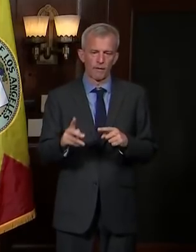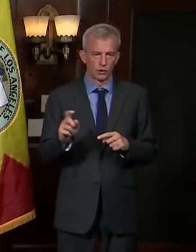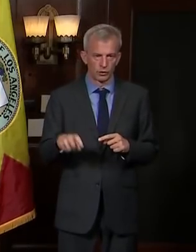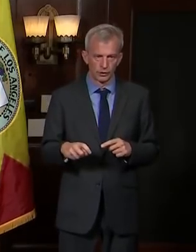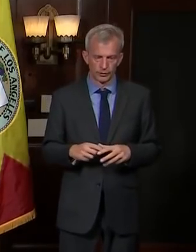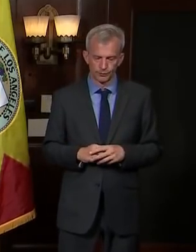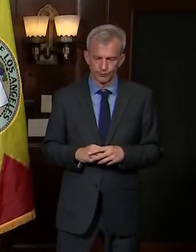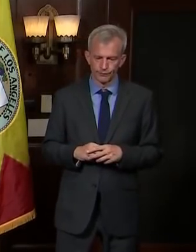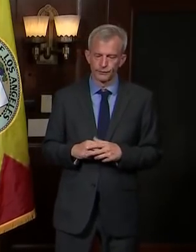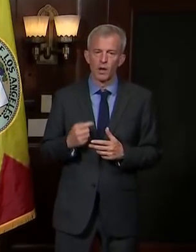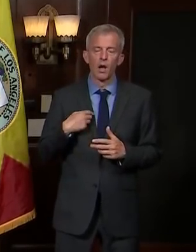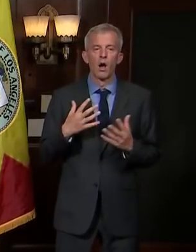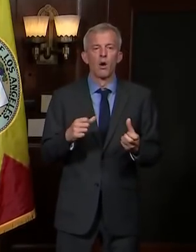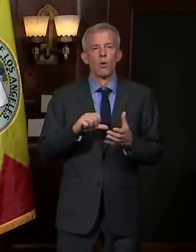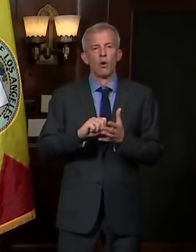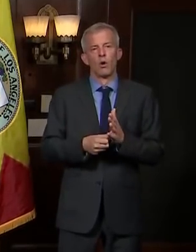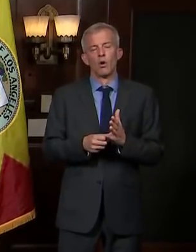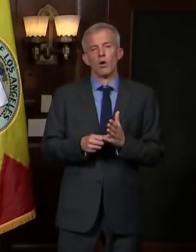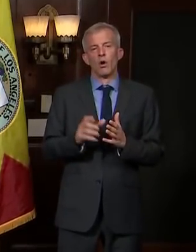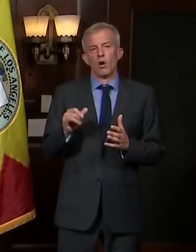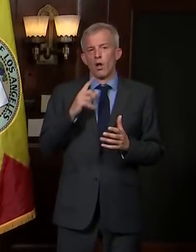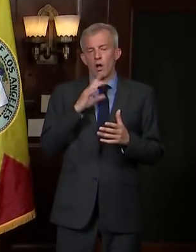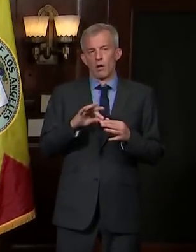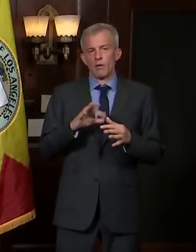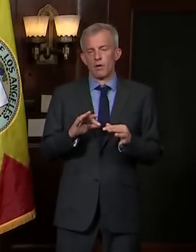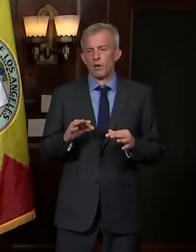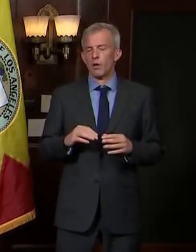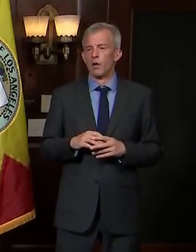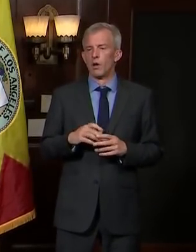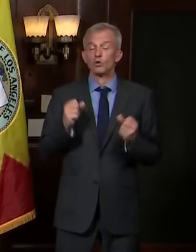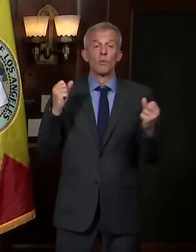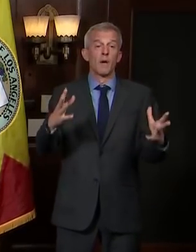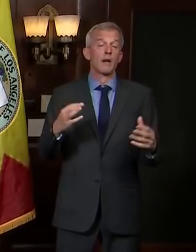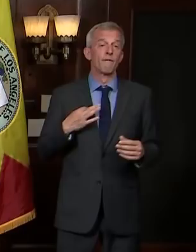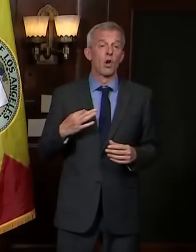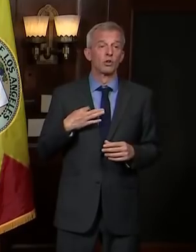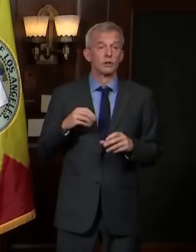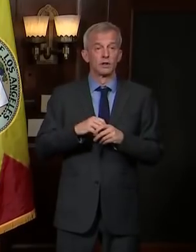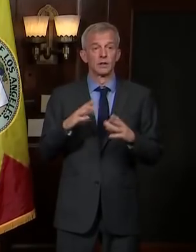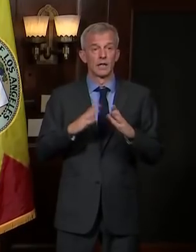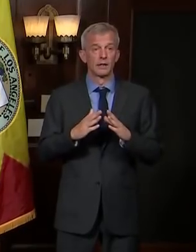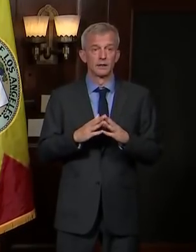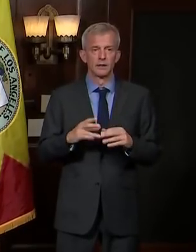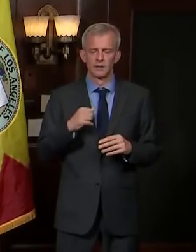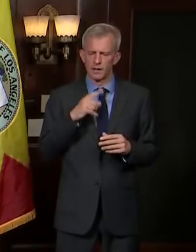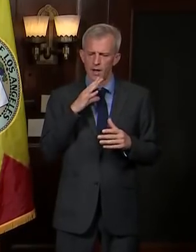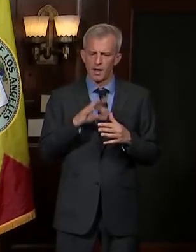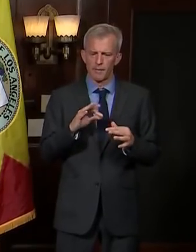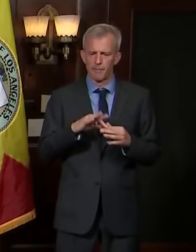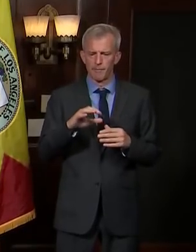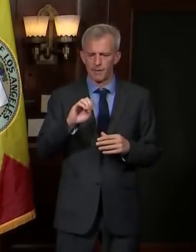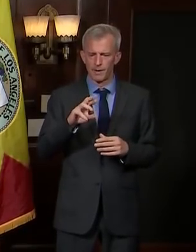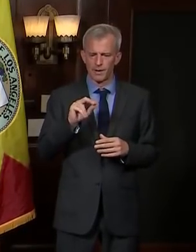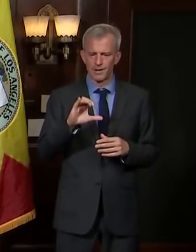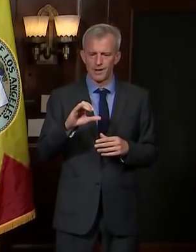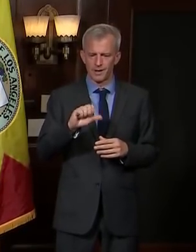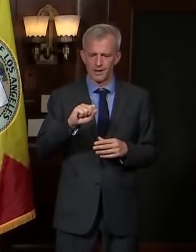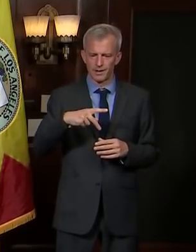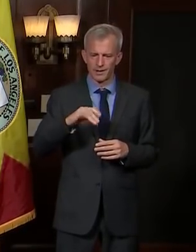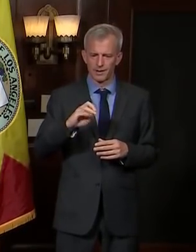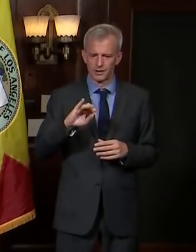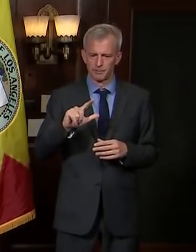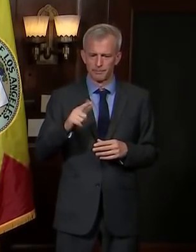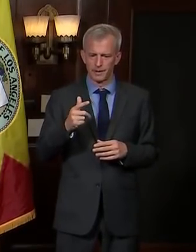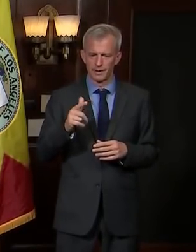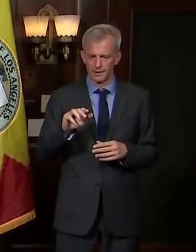as I mentioned, so many volunteers around the city that are doing things. I mentioned, I think, Eric Spiegelman, the Masks for Docs. If you